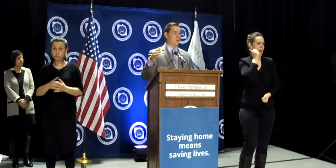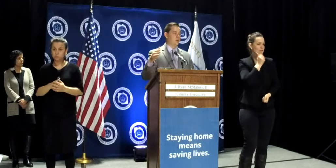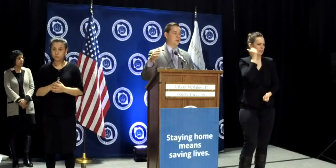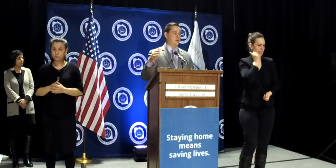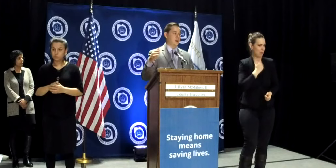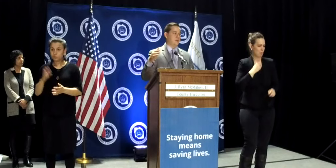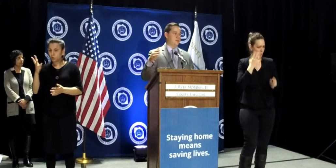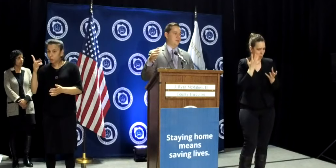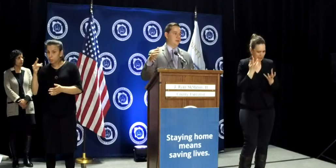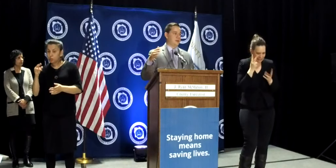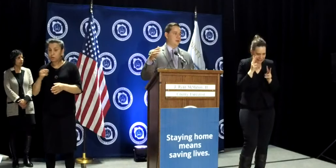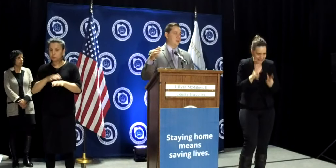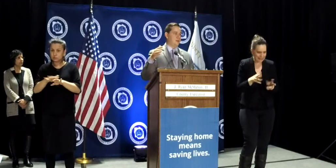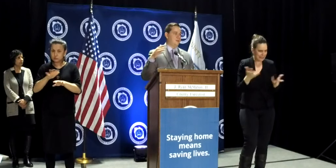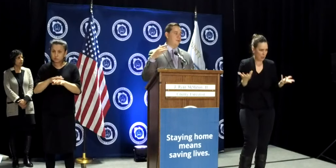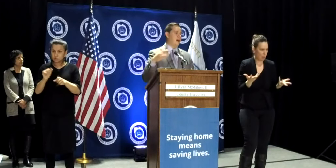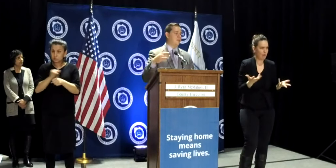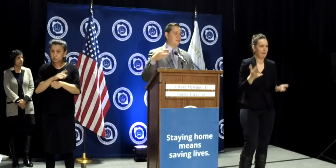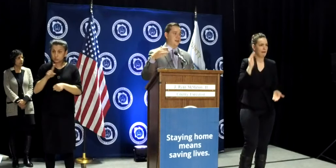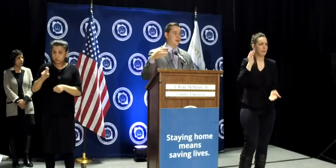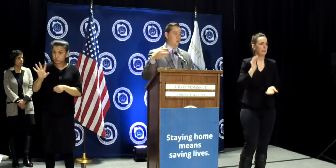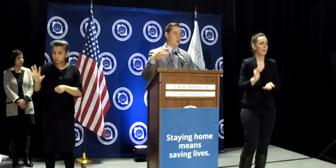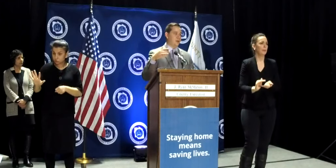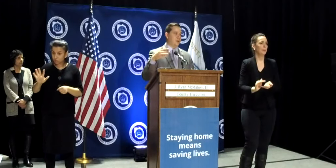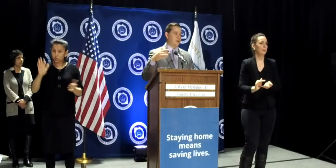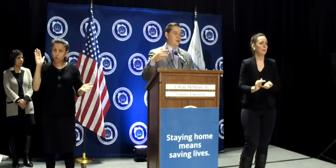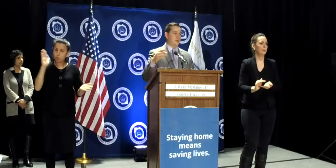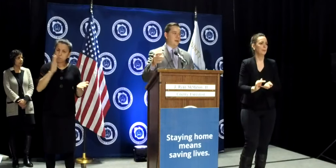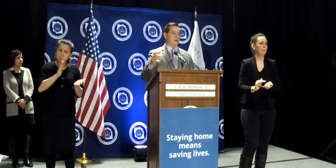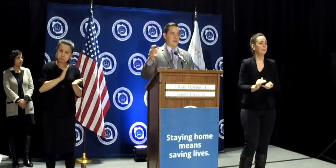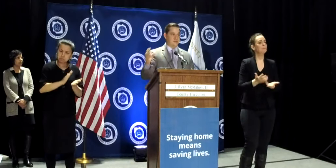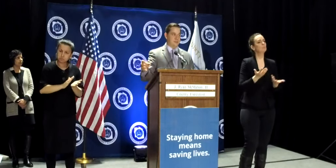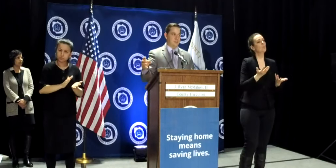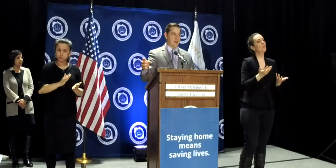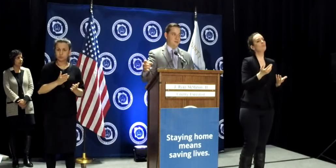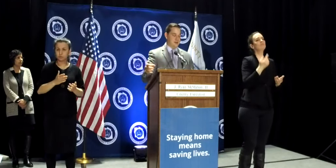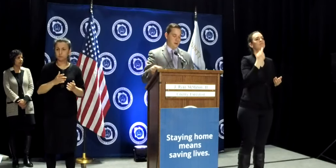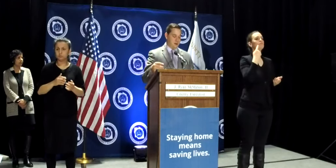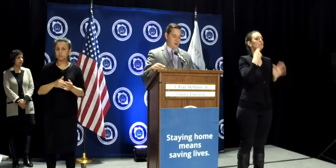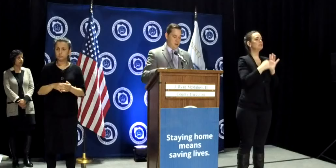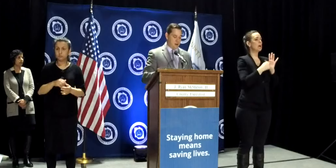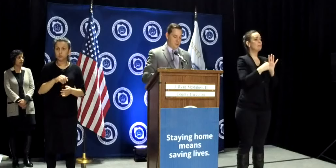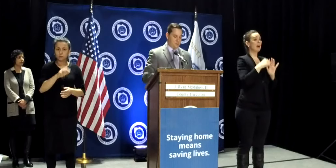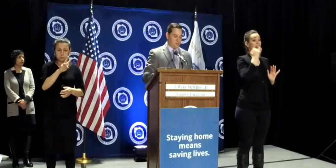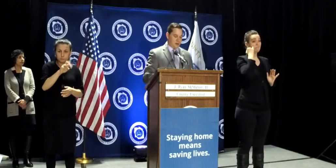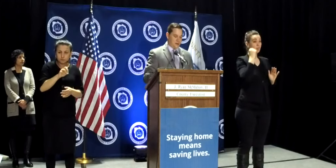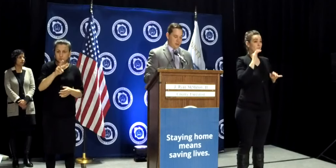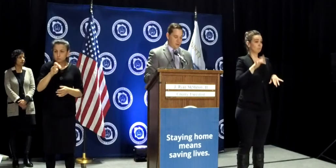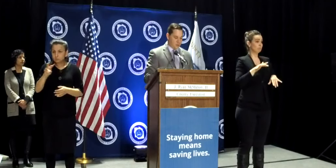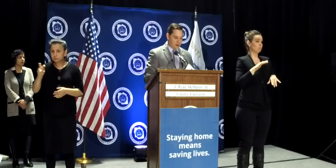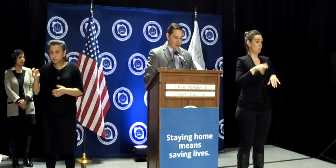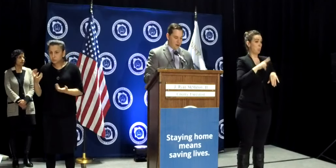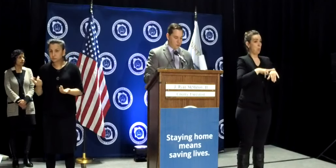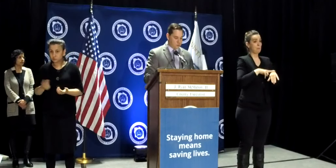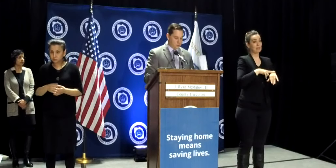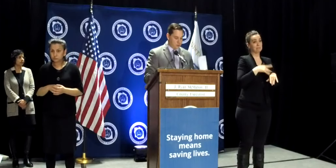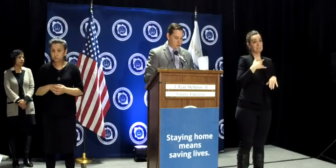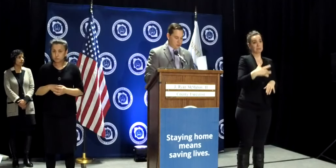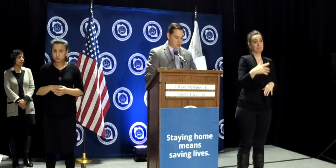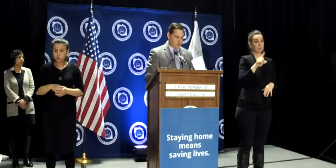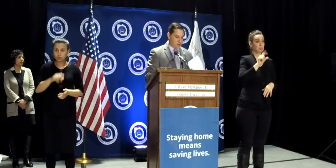20 a week, you're down to 5 to 10 a week, and then testing demands there. I can tell you right